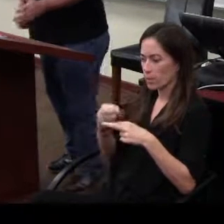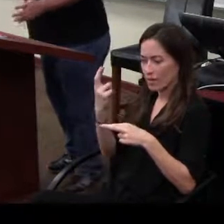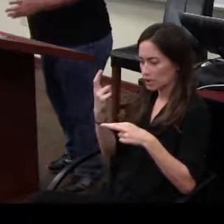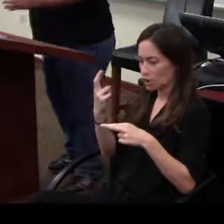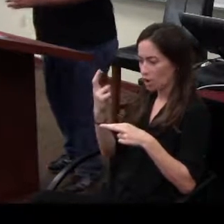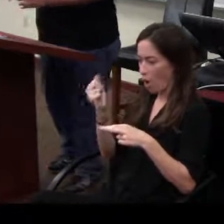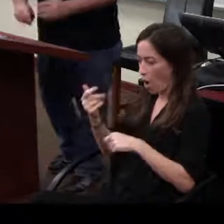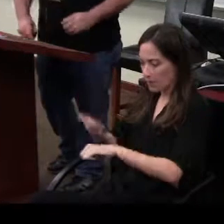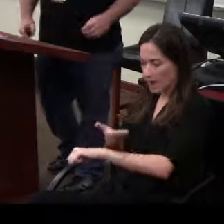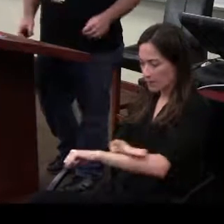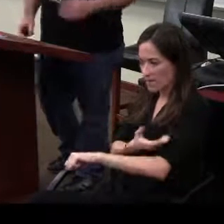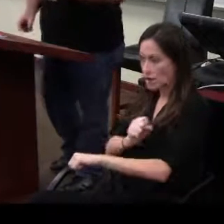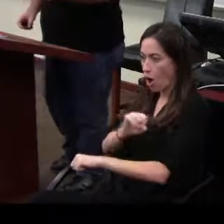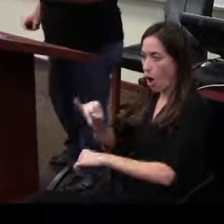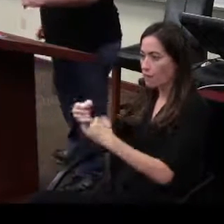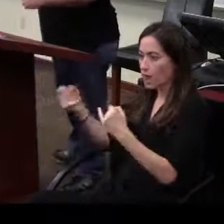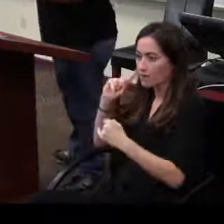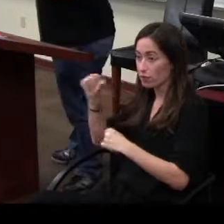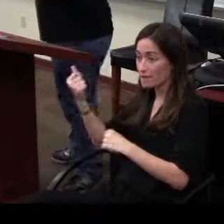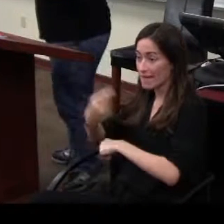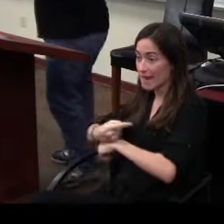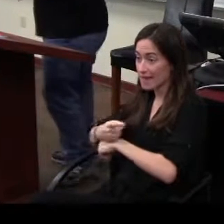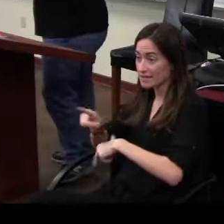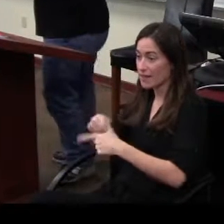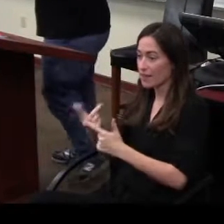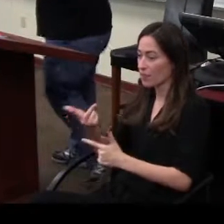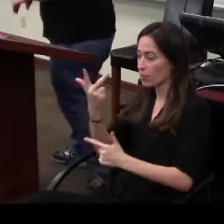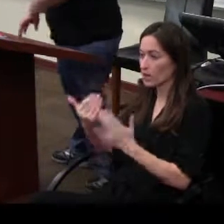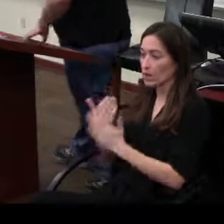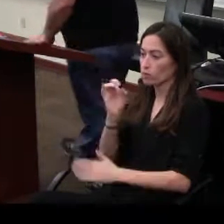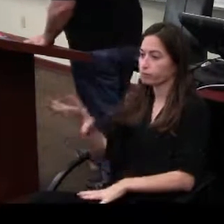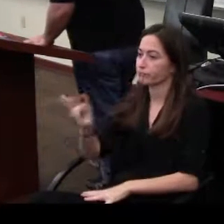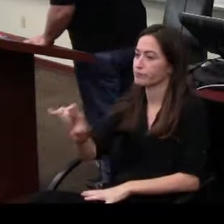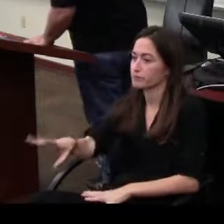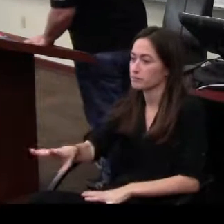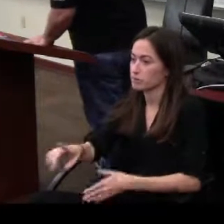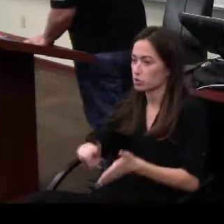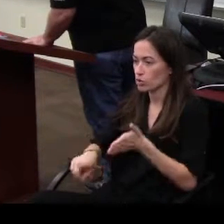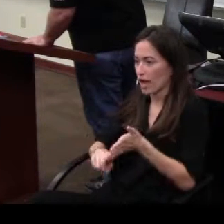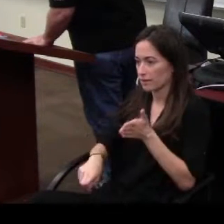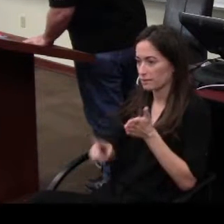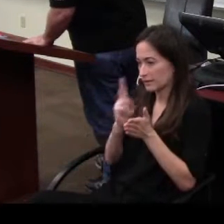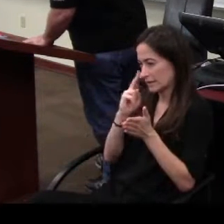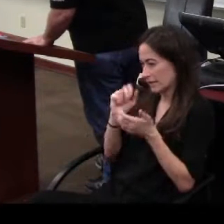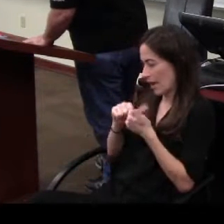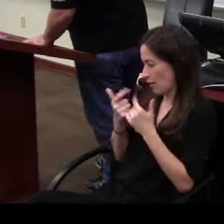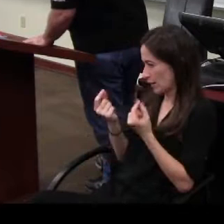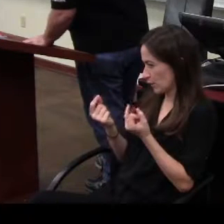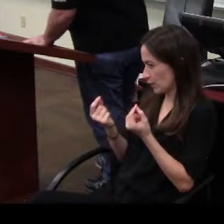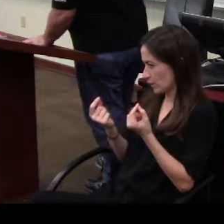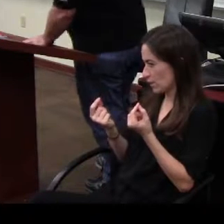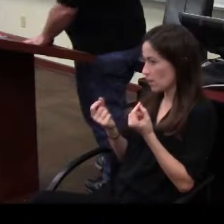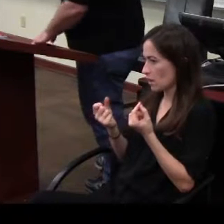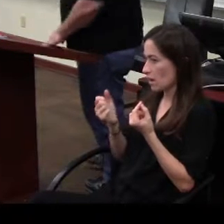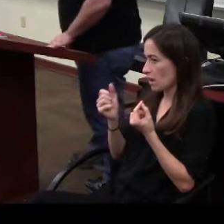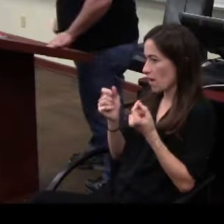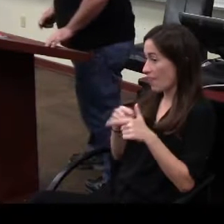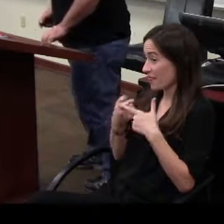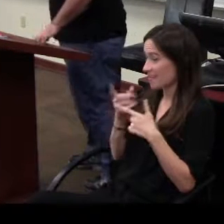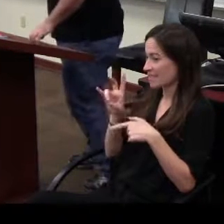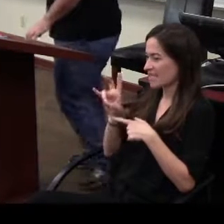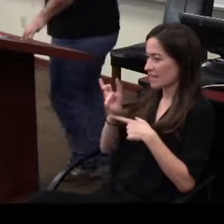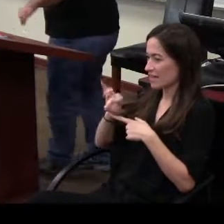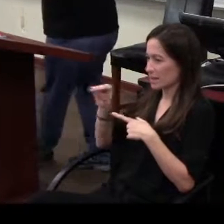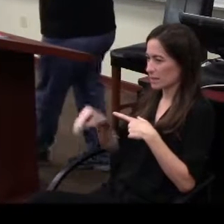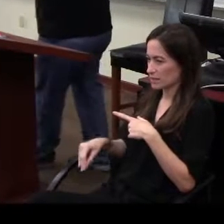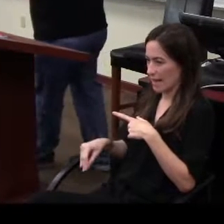for 10 days, and then throw three new pieces at them to check the heuristics, right? Best of breed here is like 78%